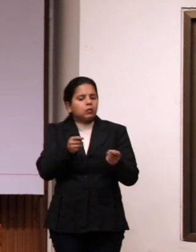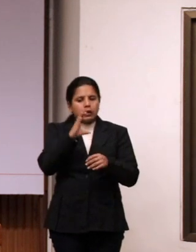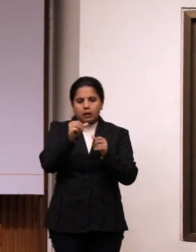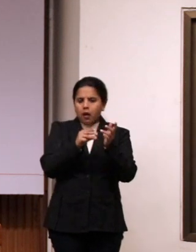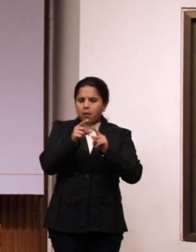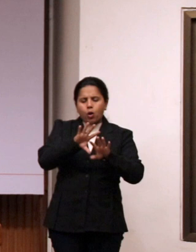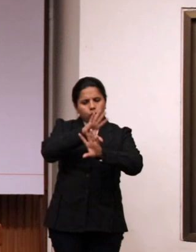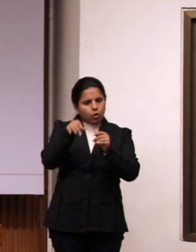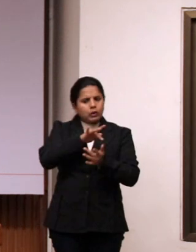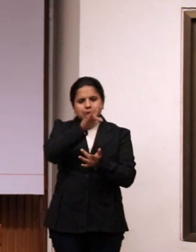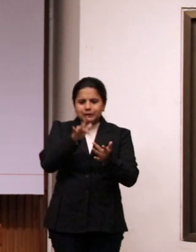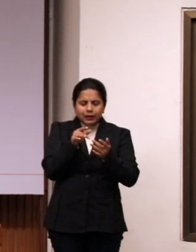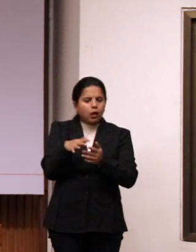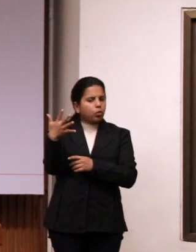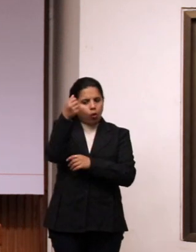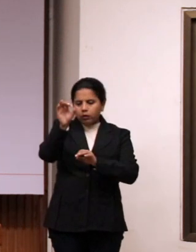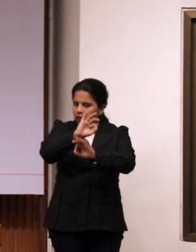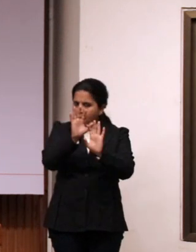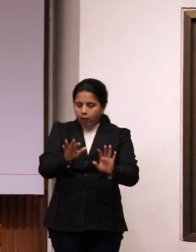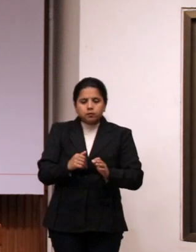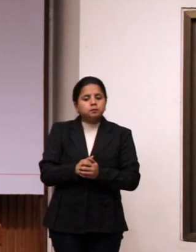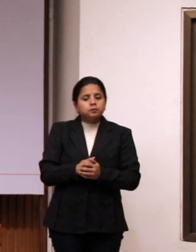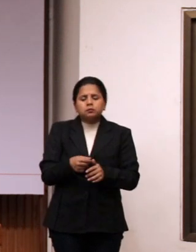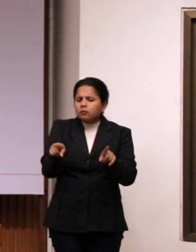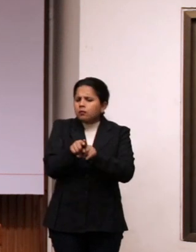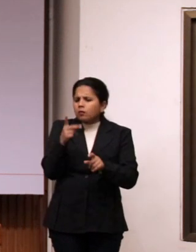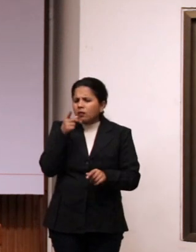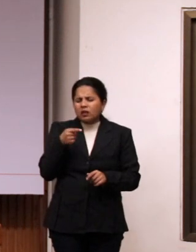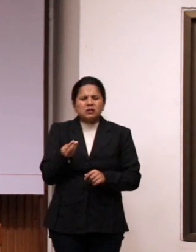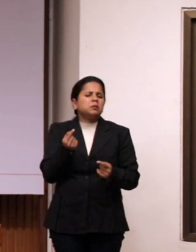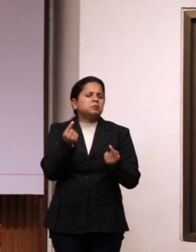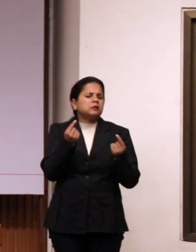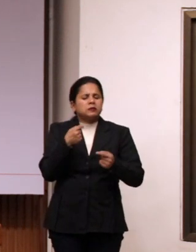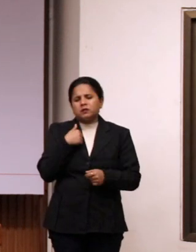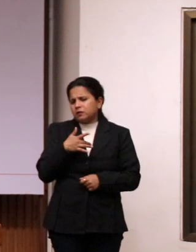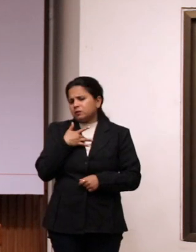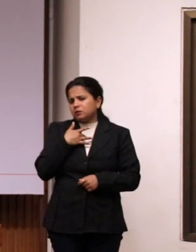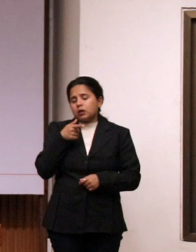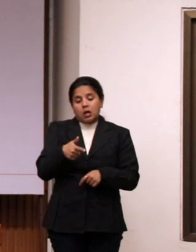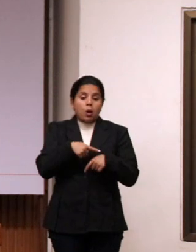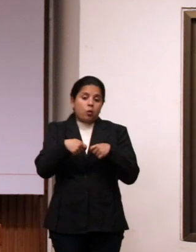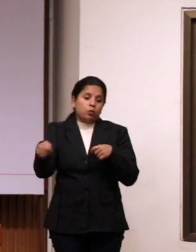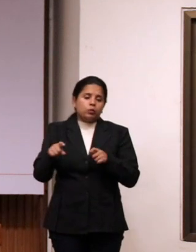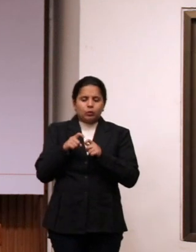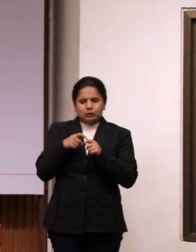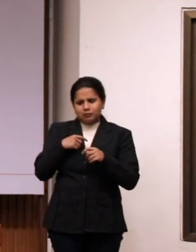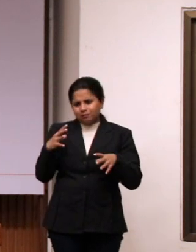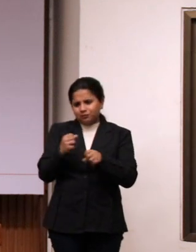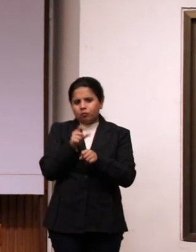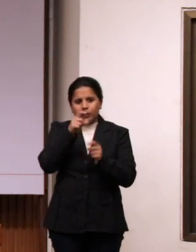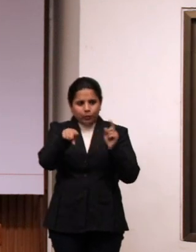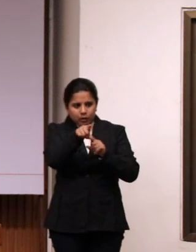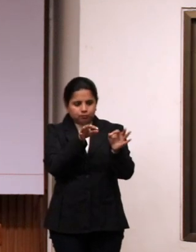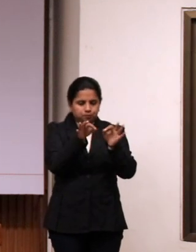This is the state, central authority, state authority was also there. So now, this is a little like it's a long question. So I will try to first explain what is and